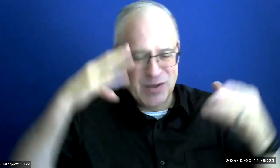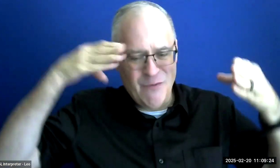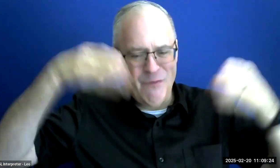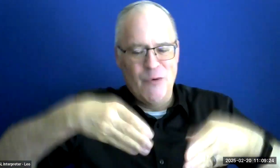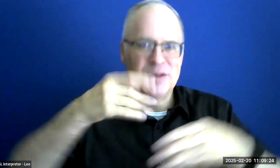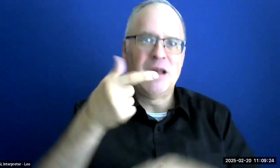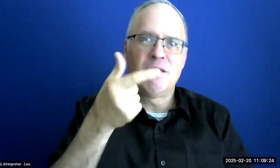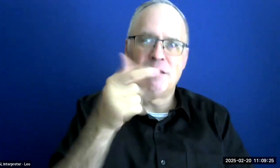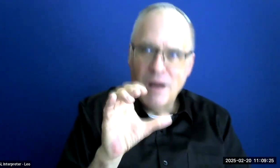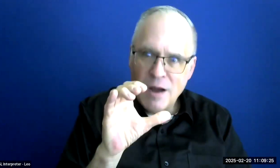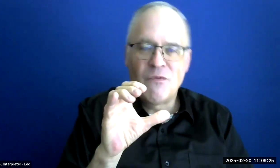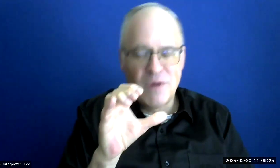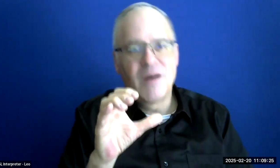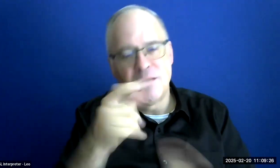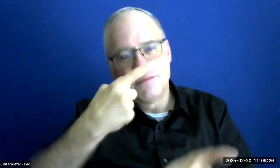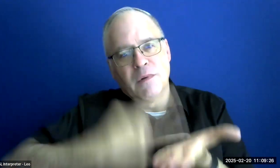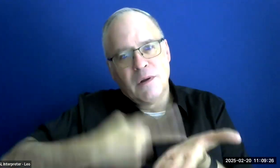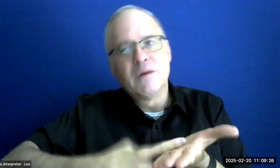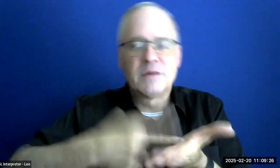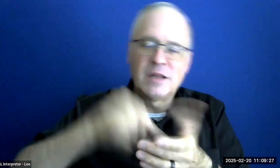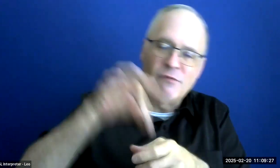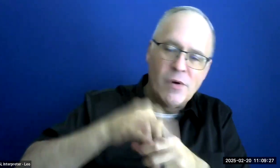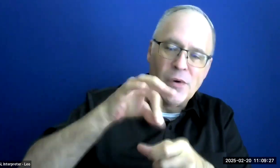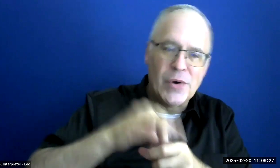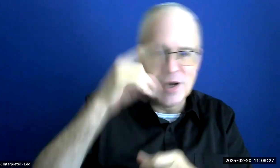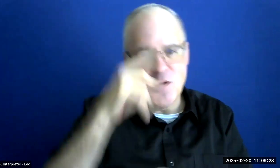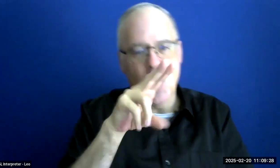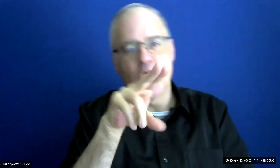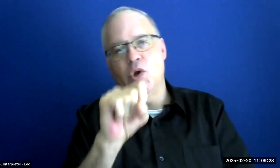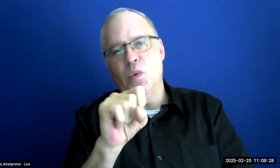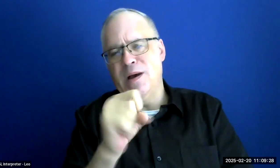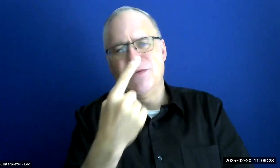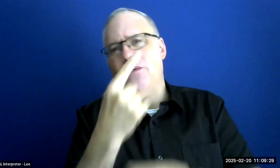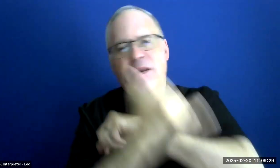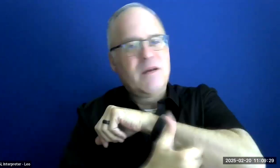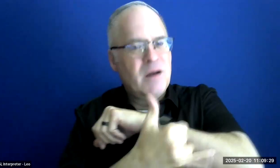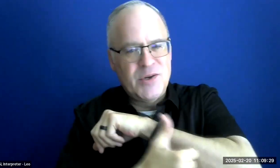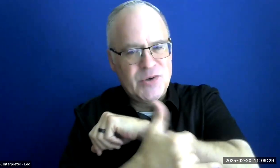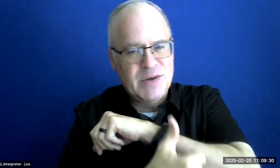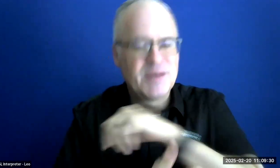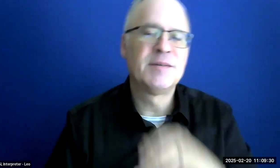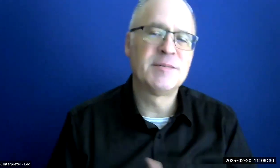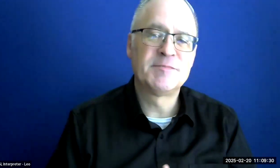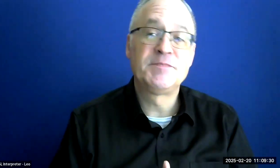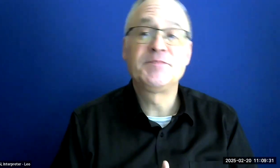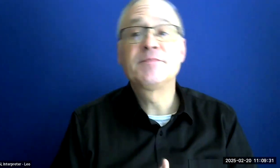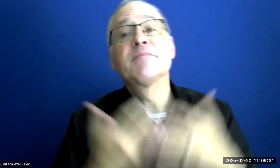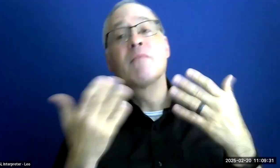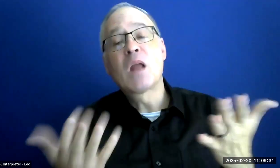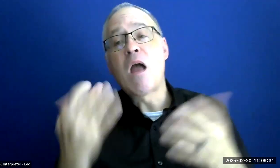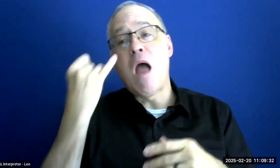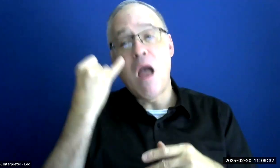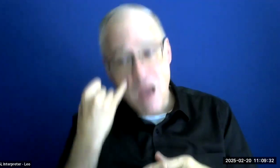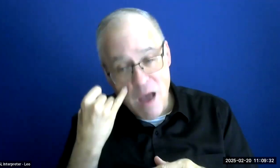spends much of its time on the concerns of just one country. But if annual conference voters